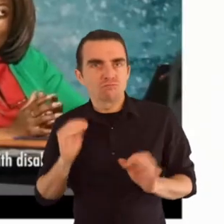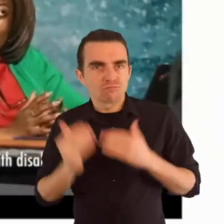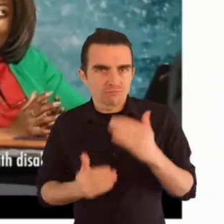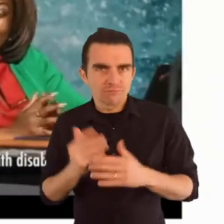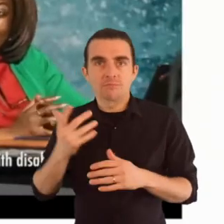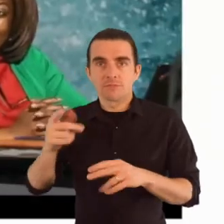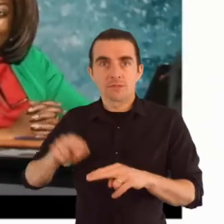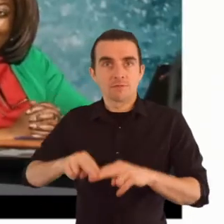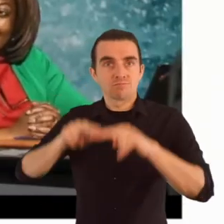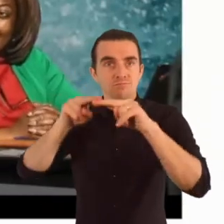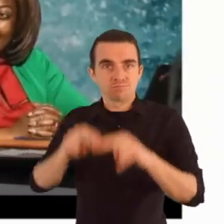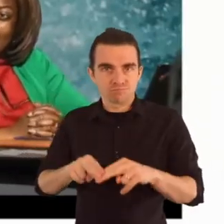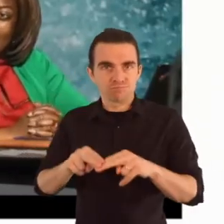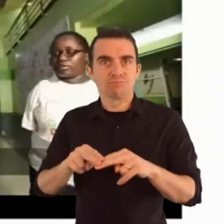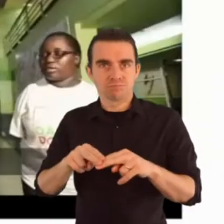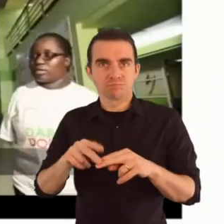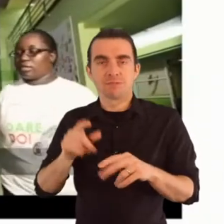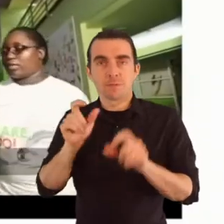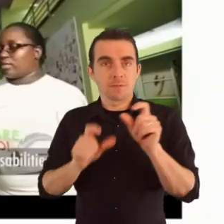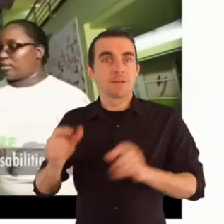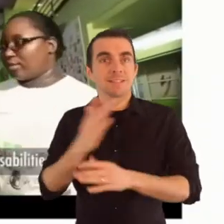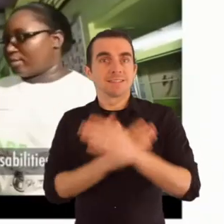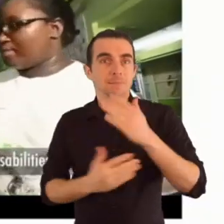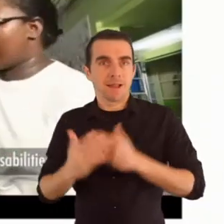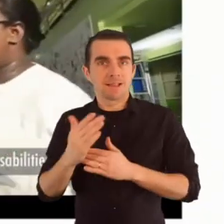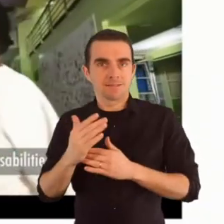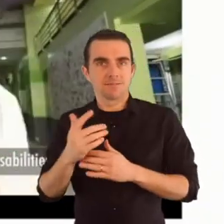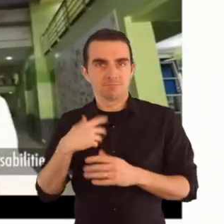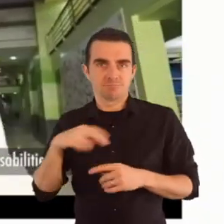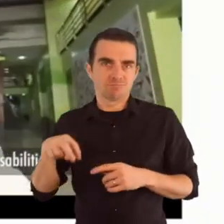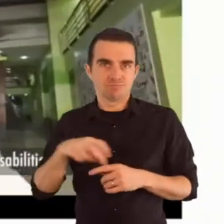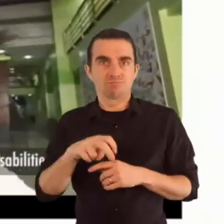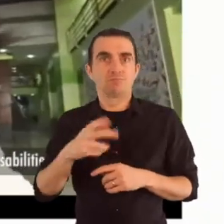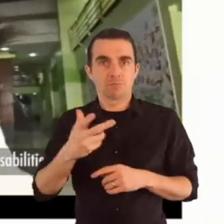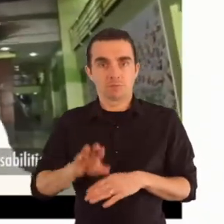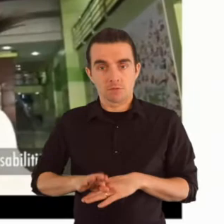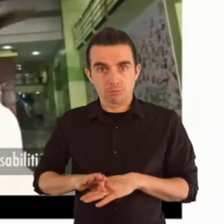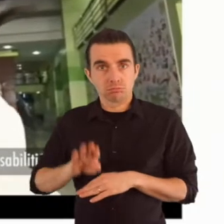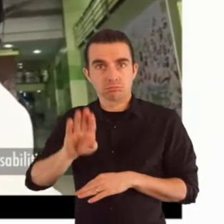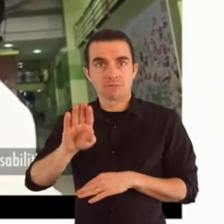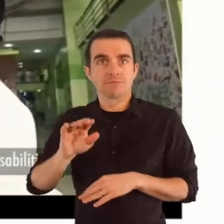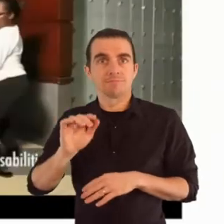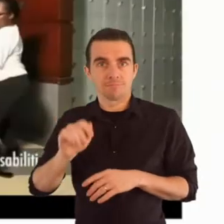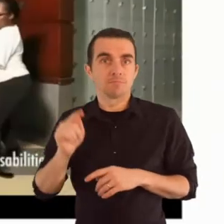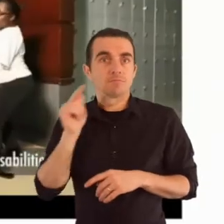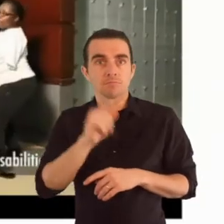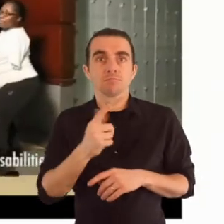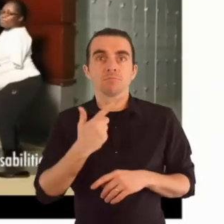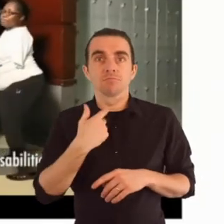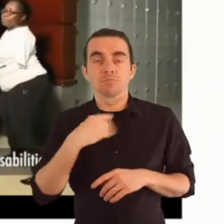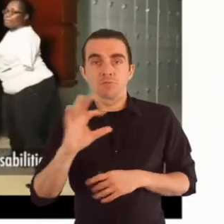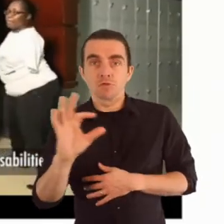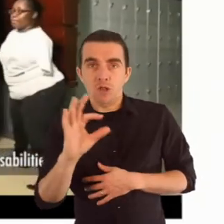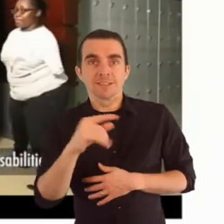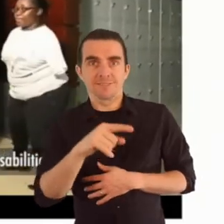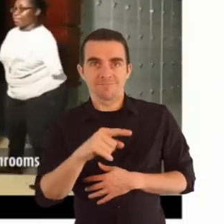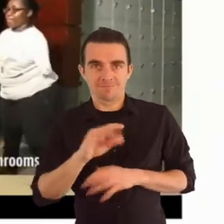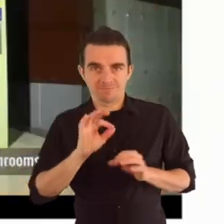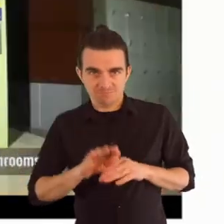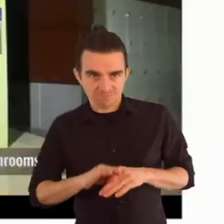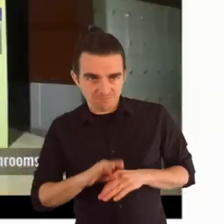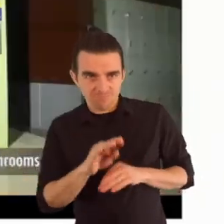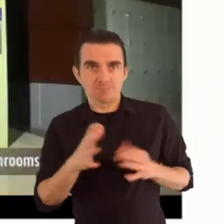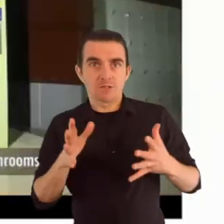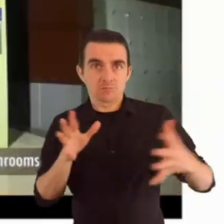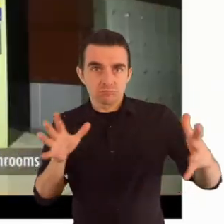with disabilities here, we are very comfortable. We have lifts for us persons with disabilities. We